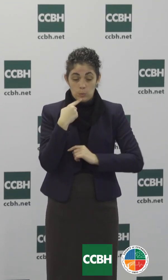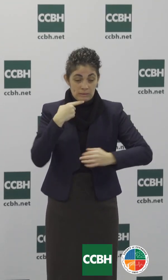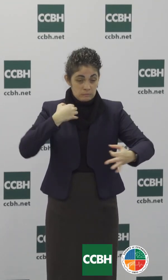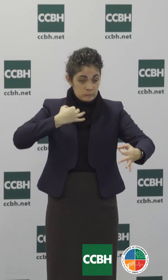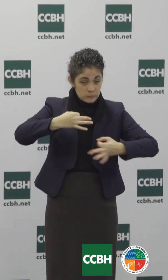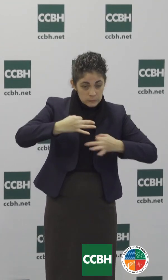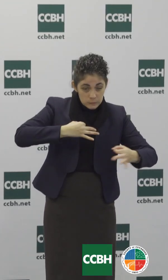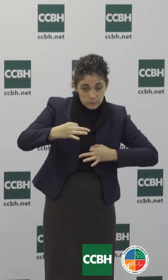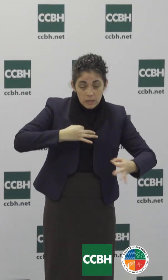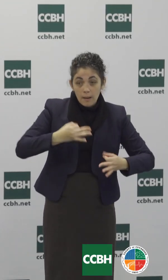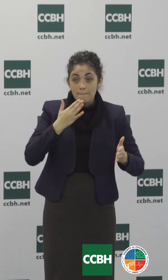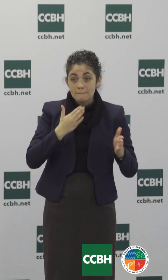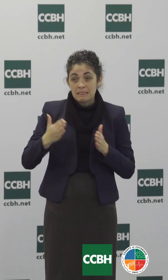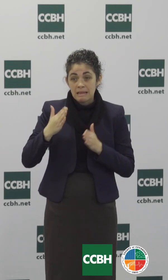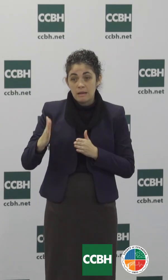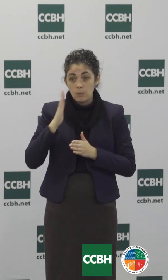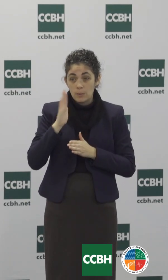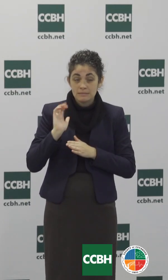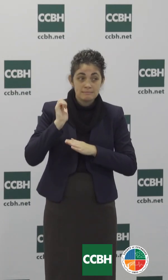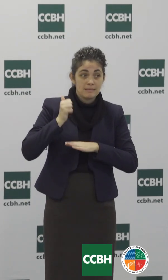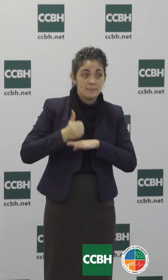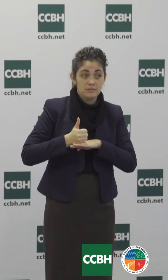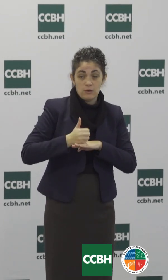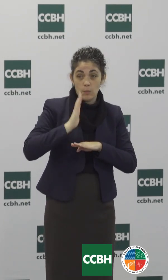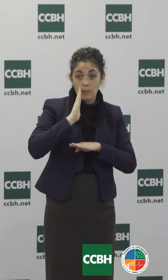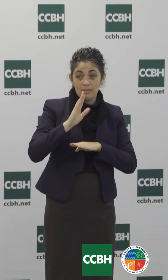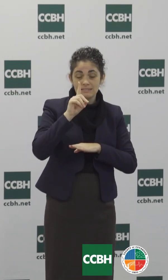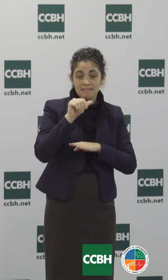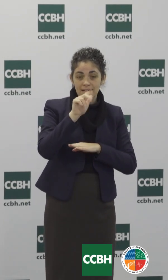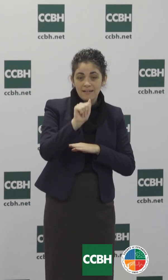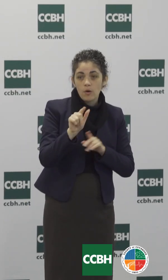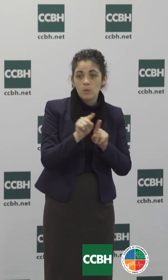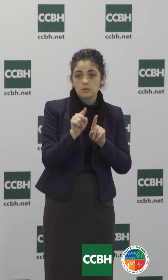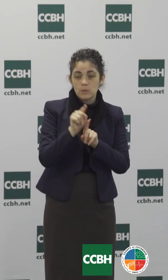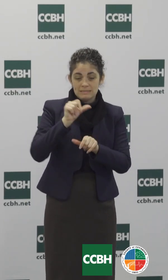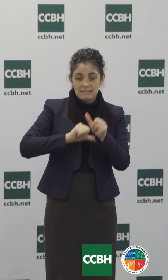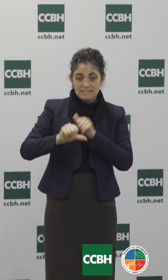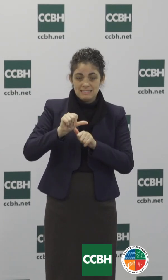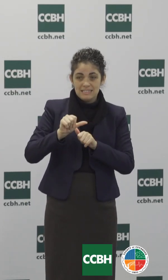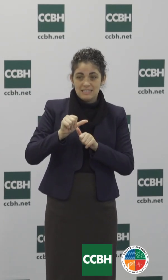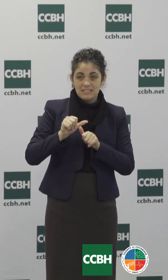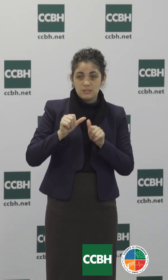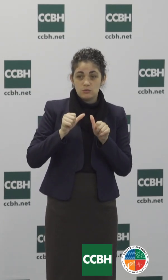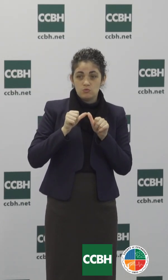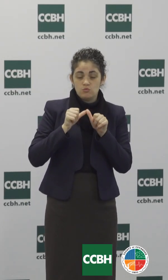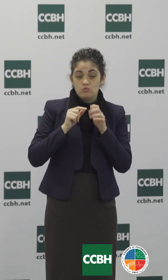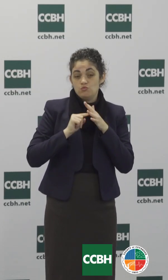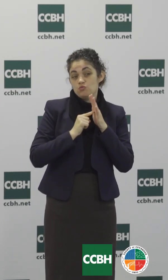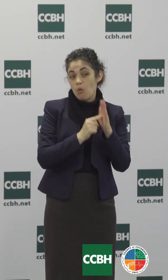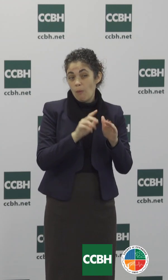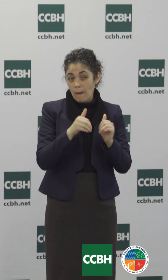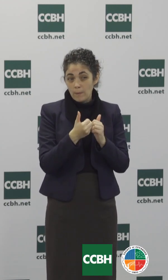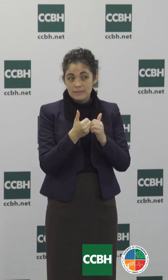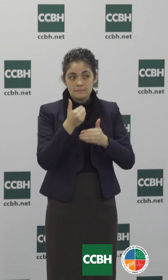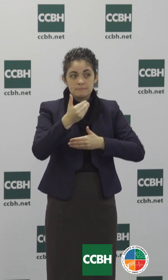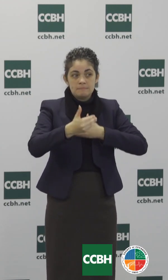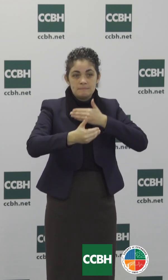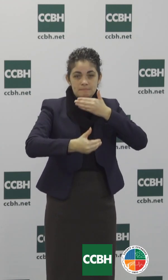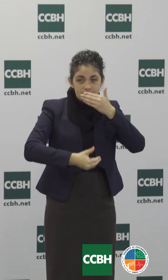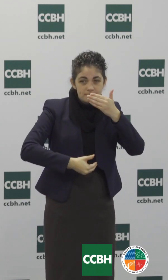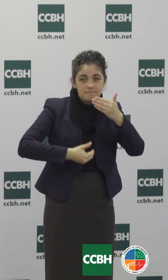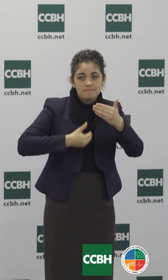detailed plan based on the data and the science on how to roll back incrementally and